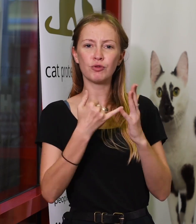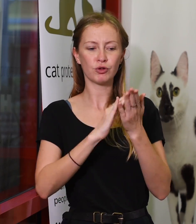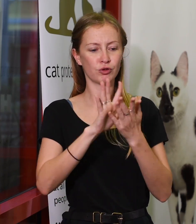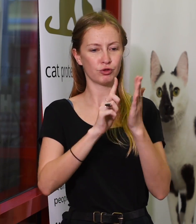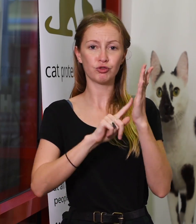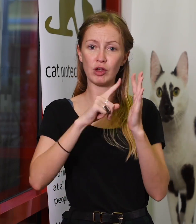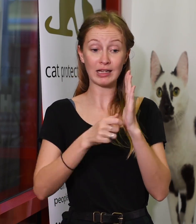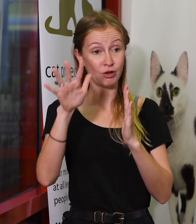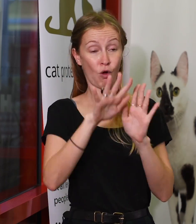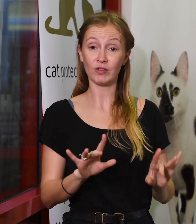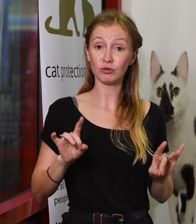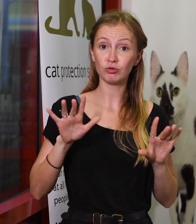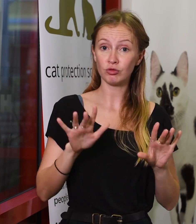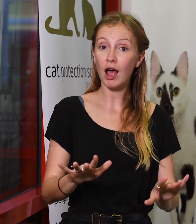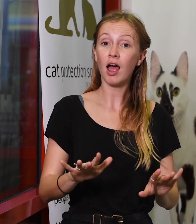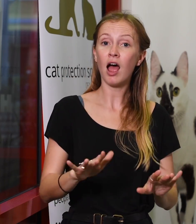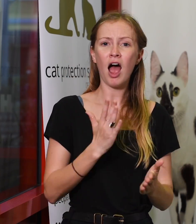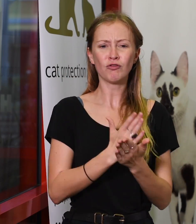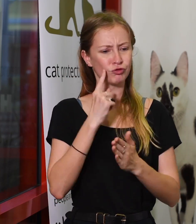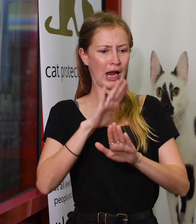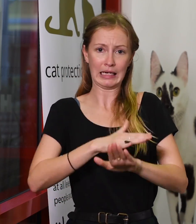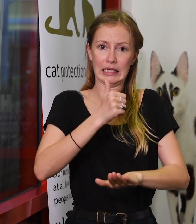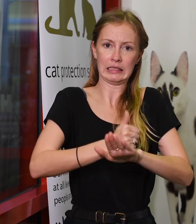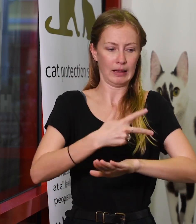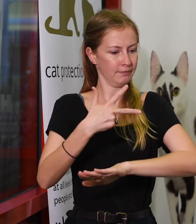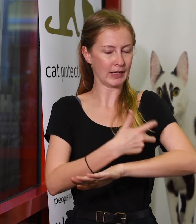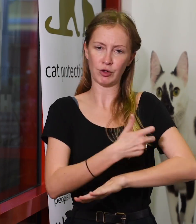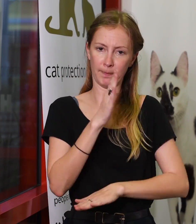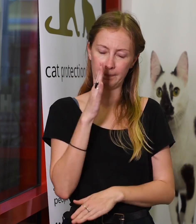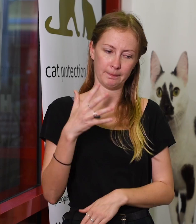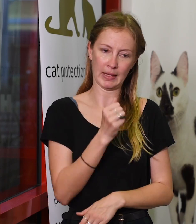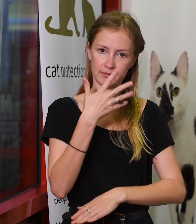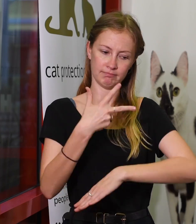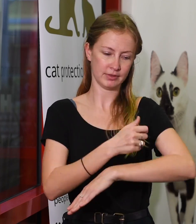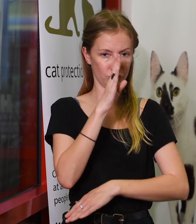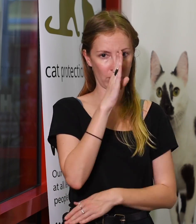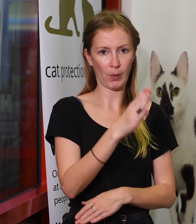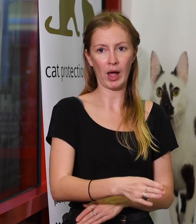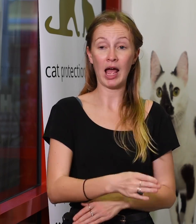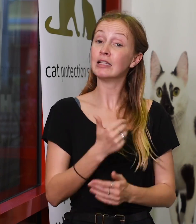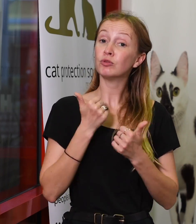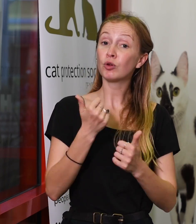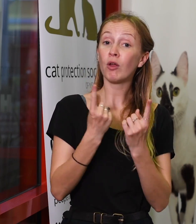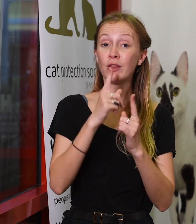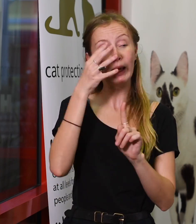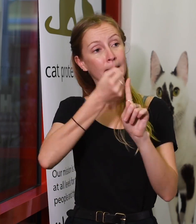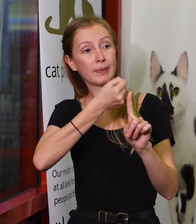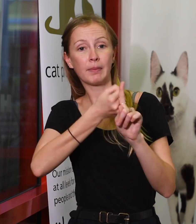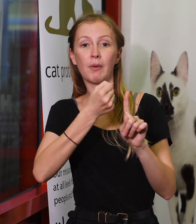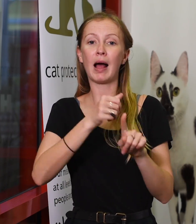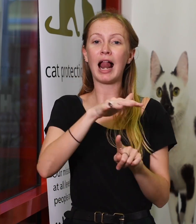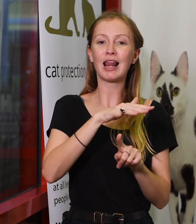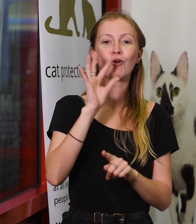around Australia really respond by implementing vaccinations. But it's a good thing to lobby your local council